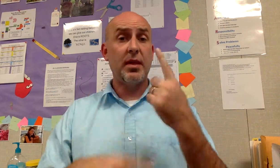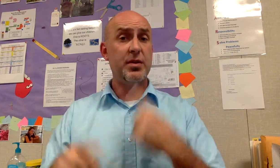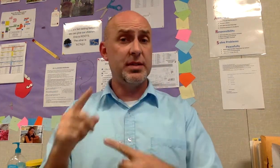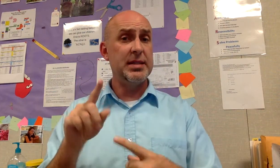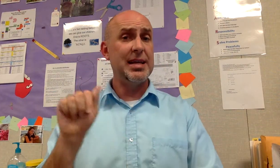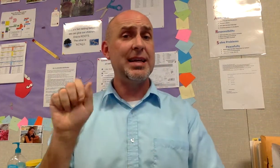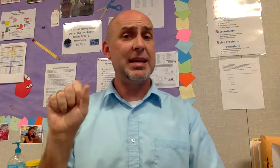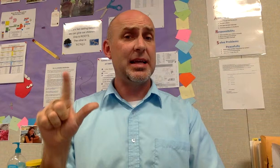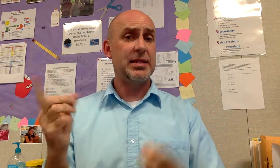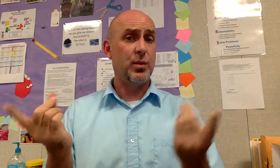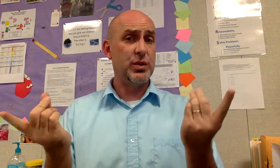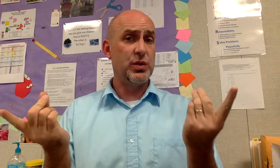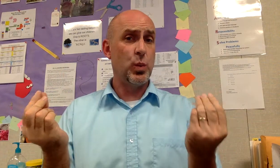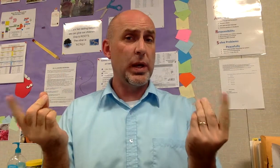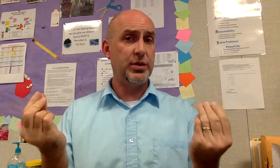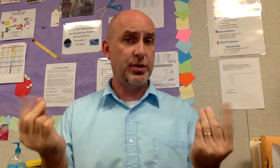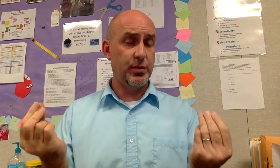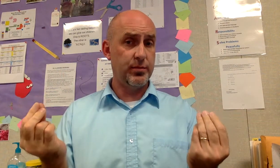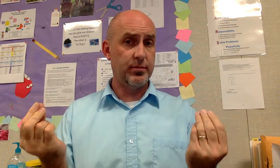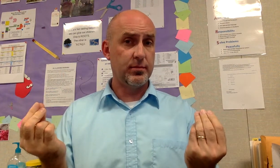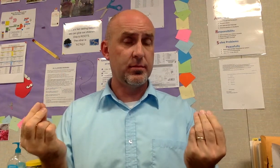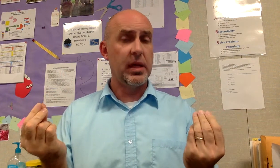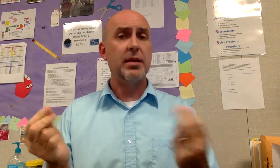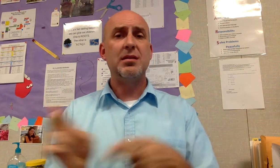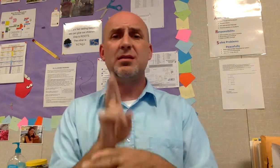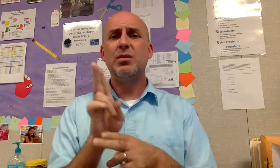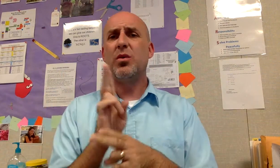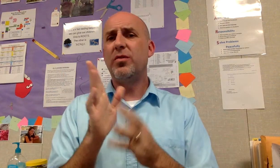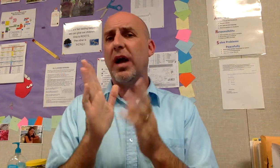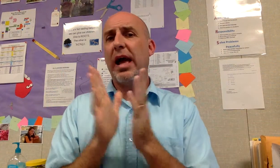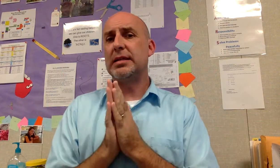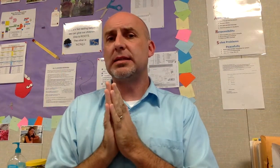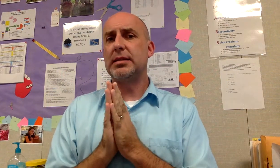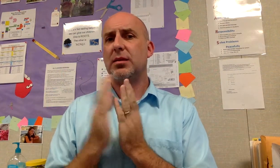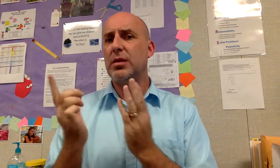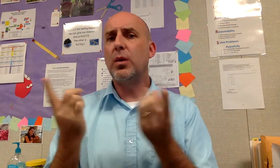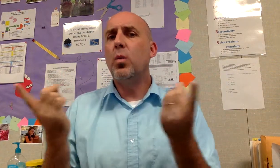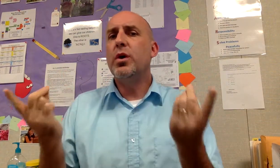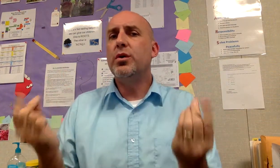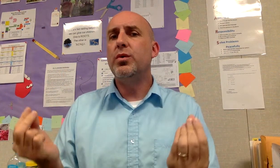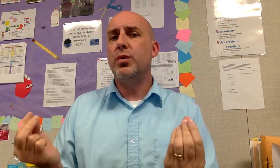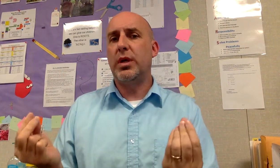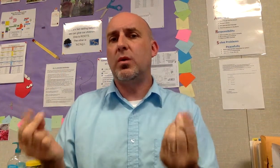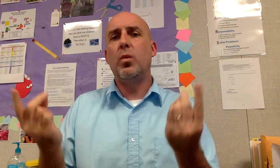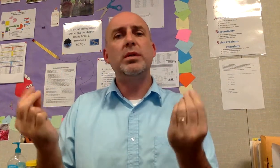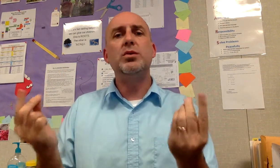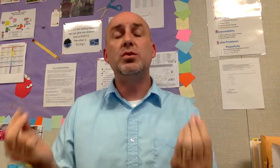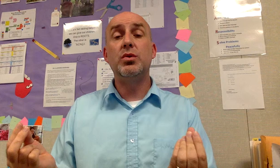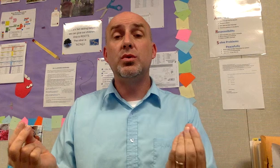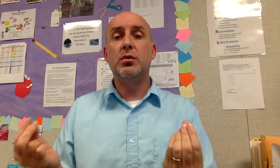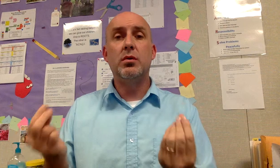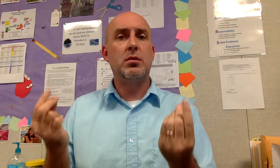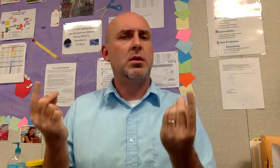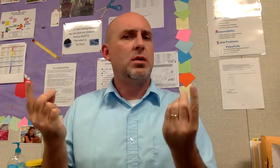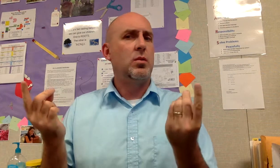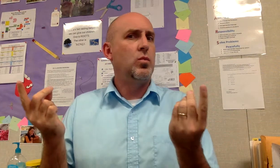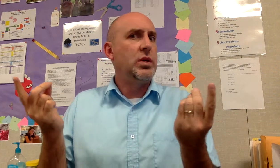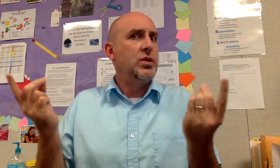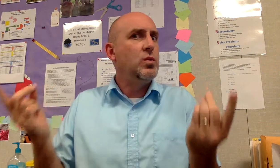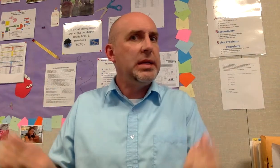There's this sign in ASL, which is what do. This is used more for asking someone, like, what are you doing? Or what did you do? Or what do you need